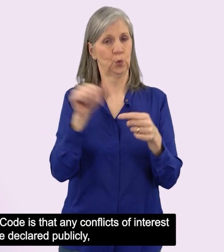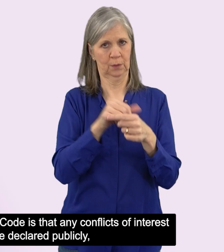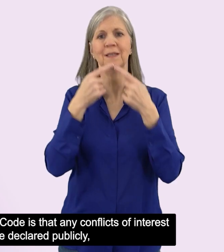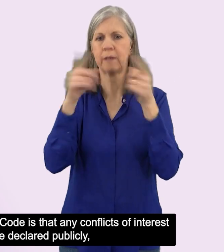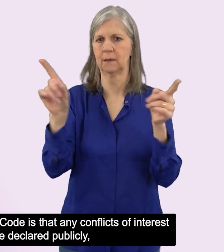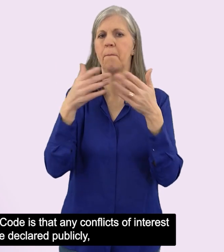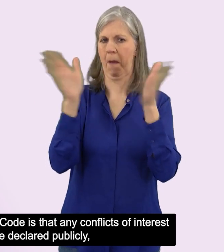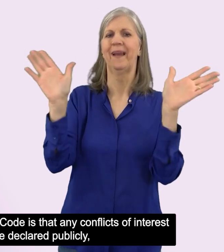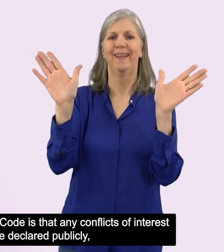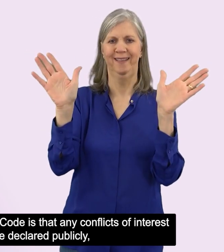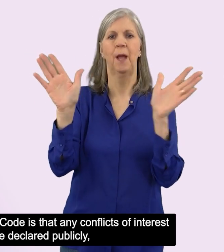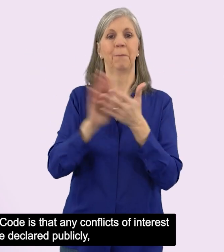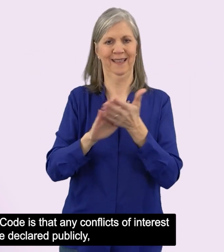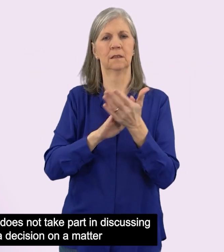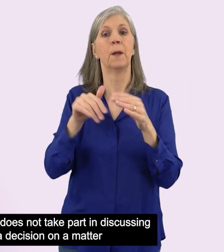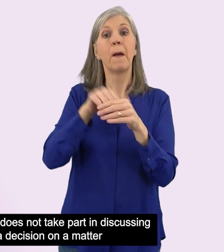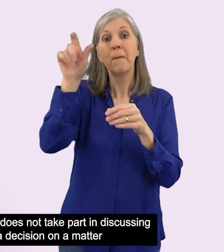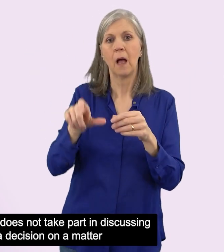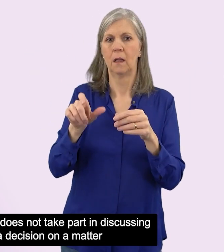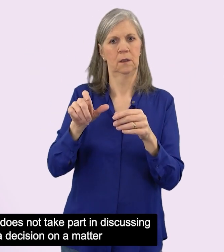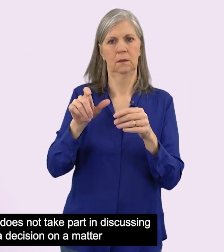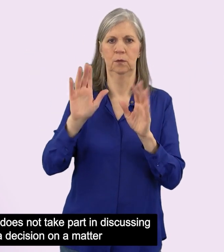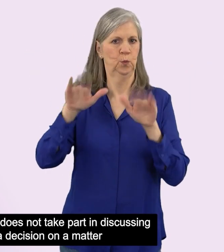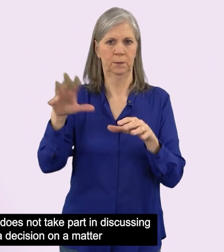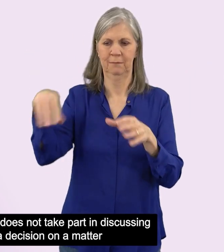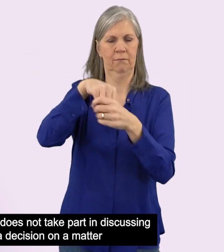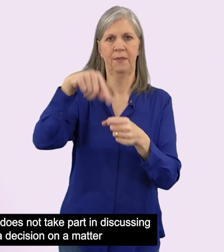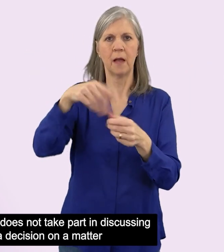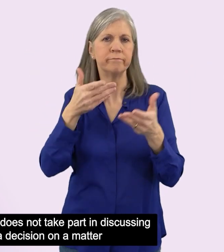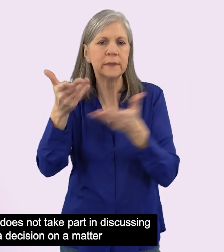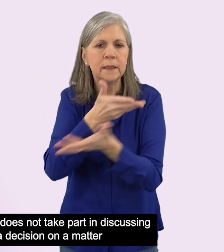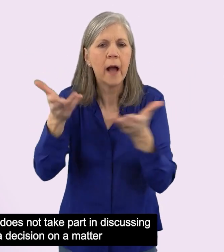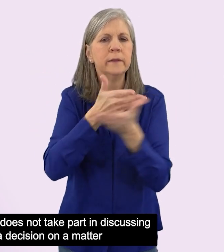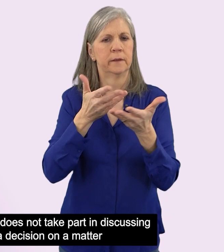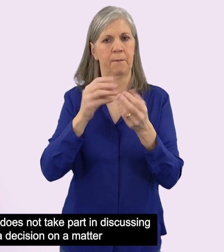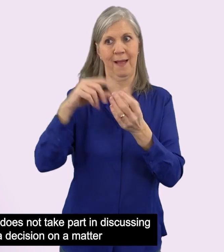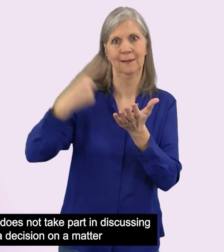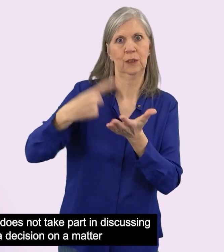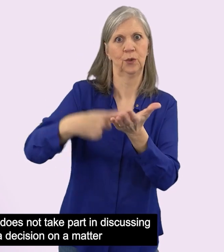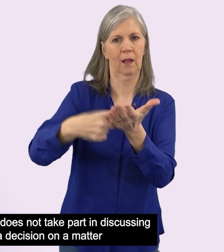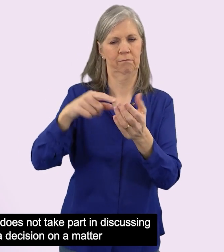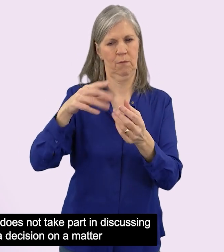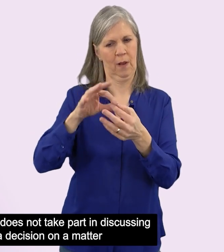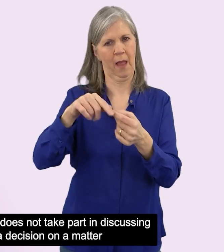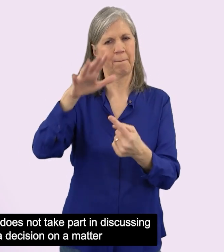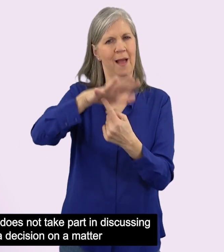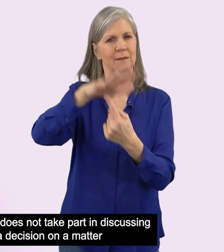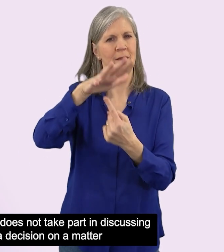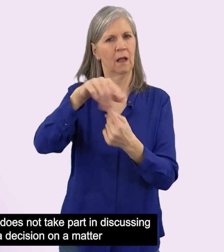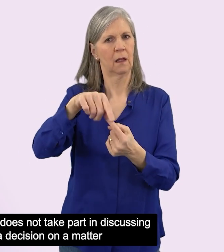any conflicts of interest should be declared publicly, and that the member does not take part in discussing or